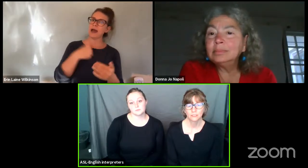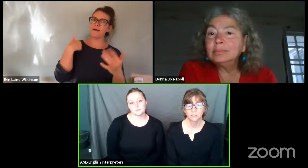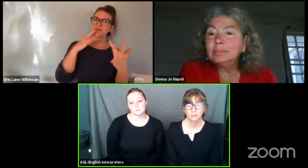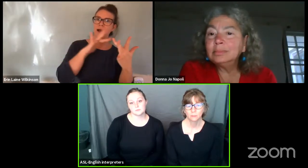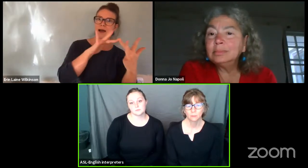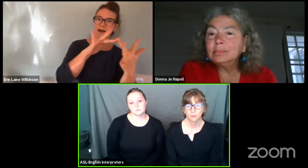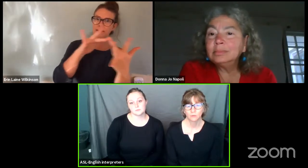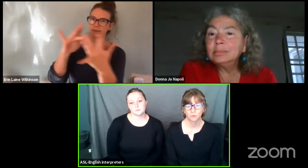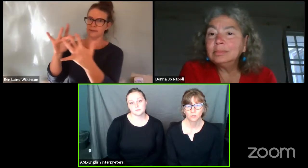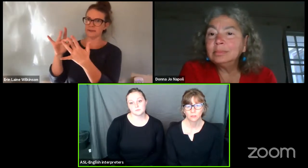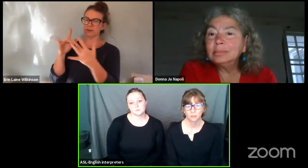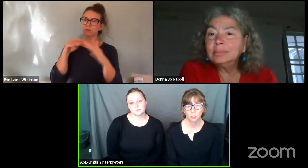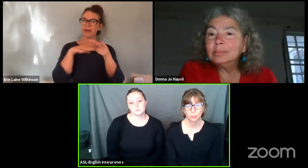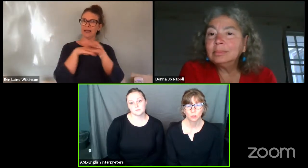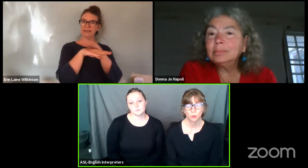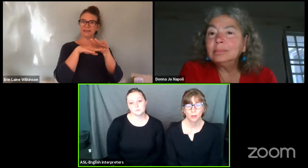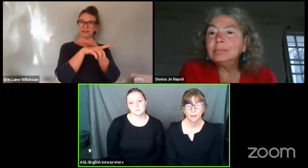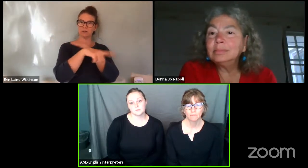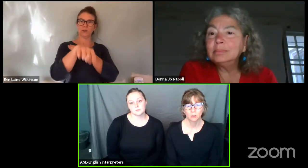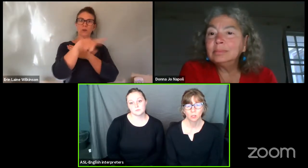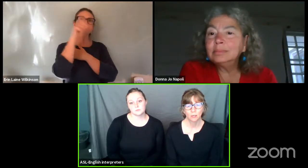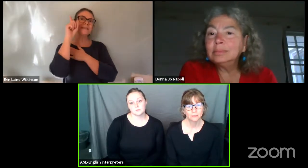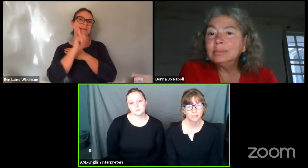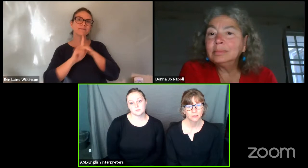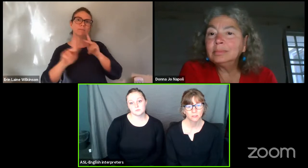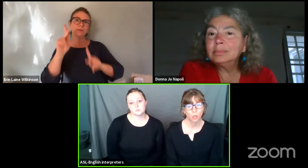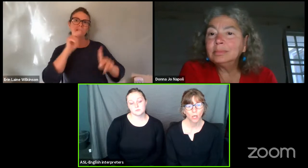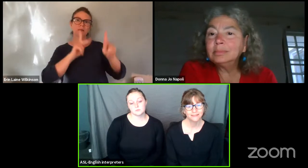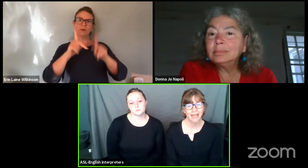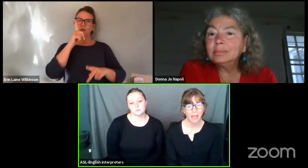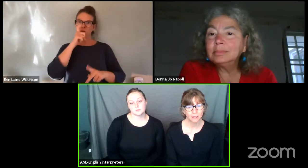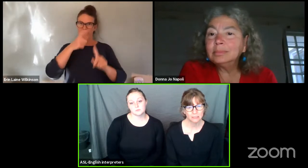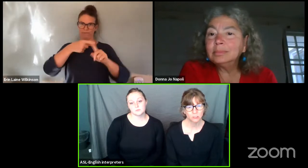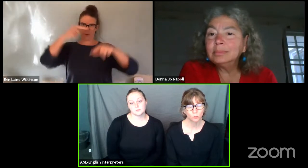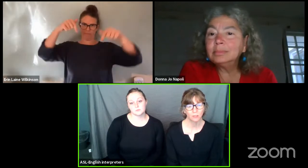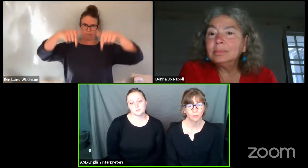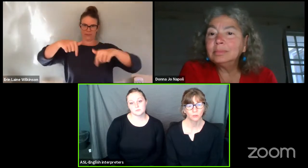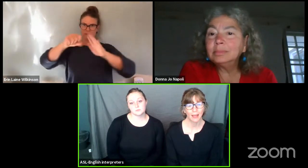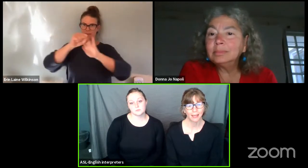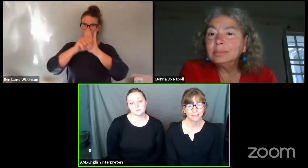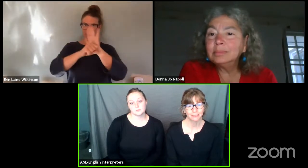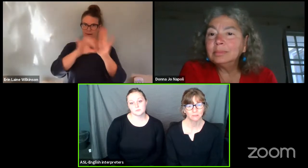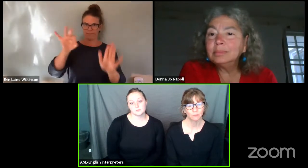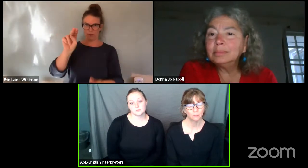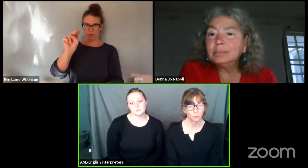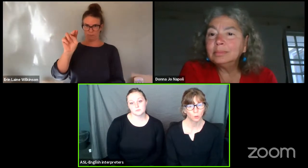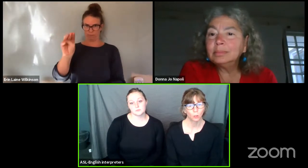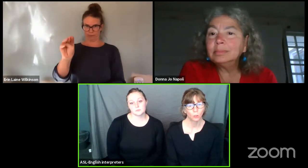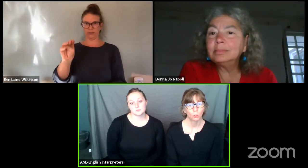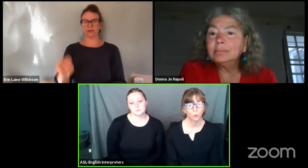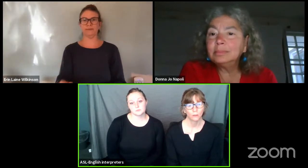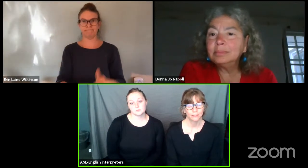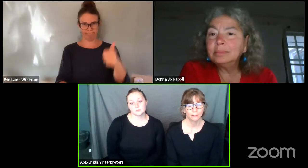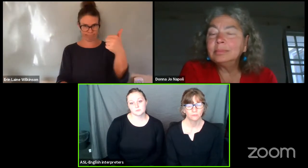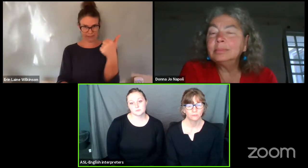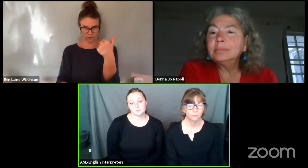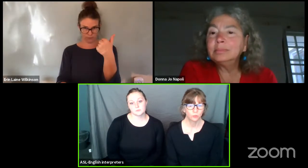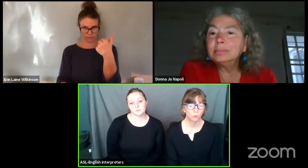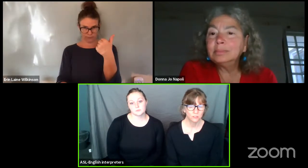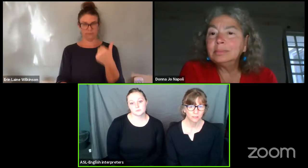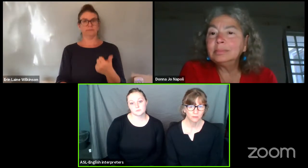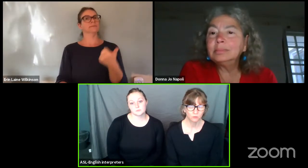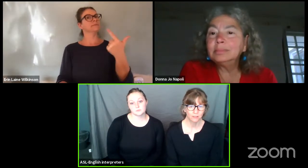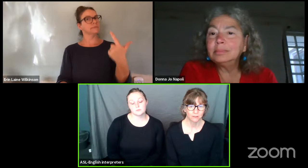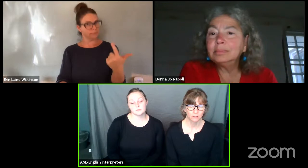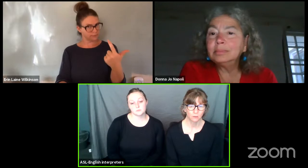I would need to think about a few things. Do I have the contacts to be able to access people who are native